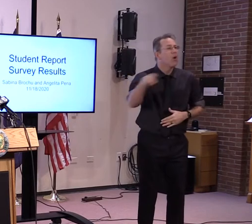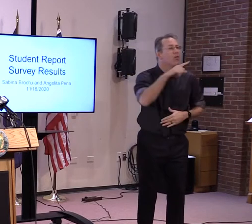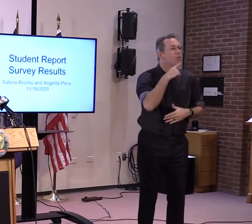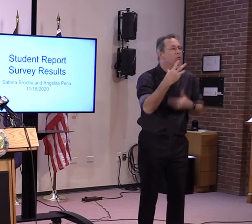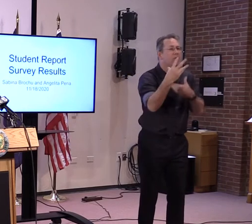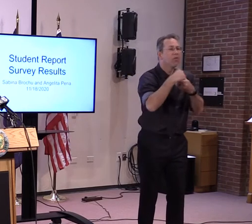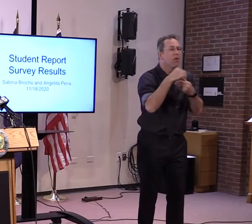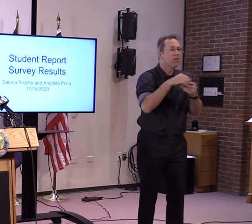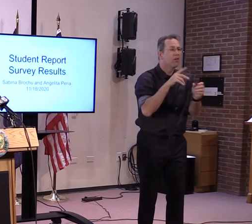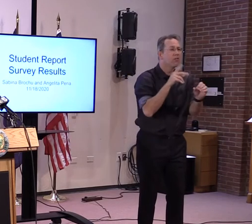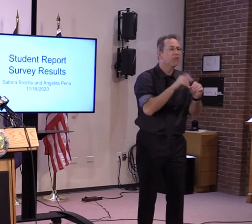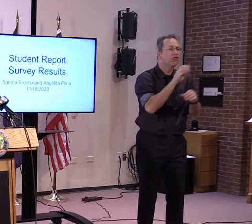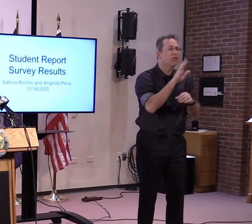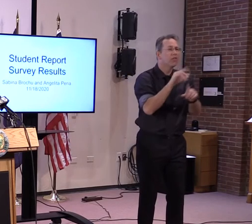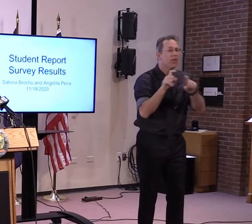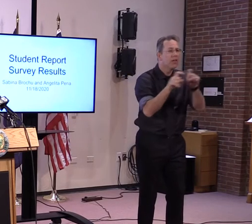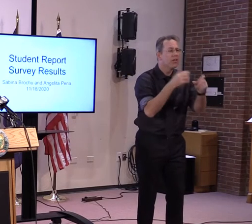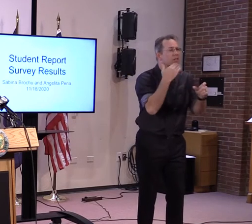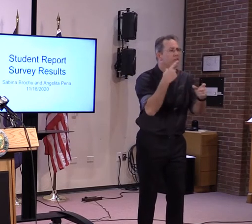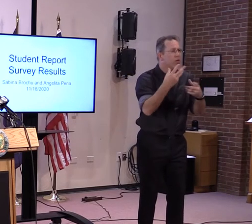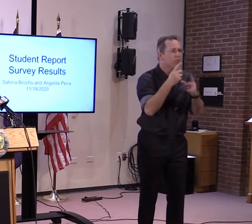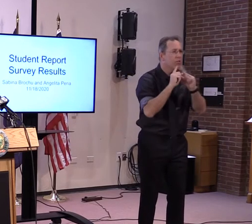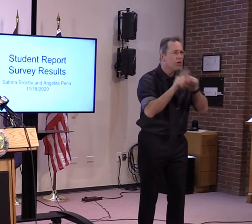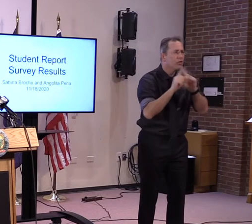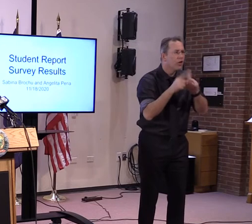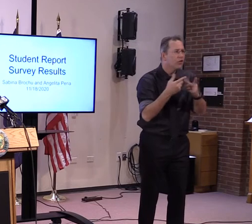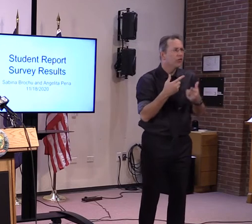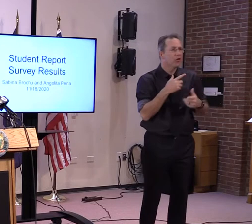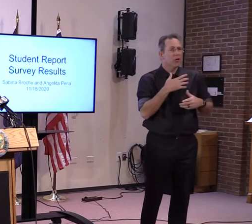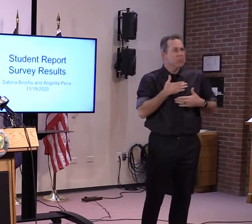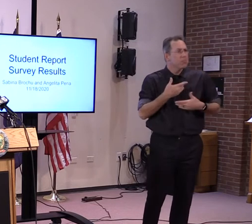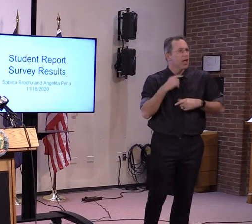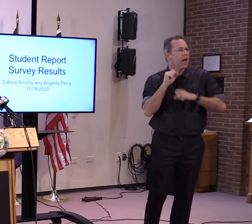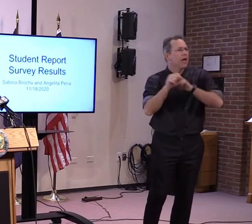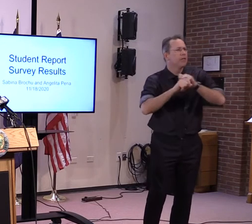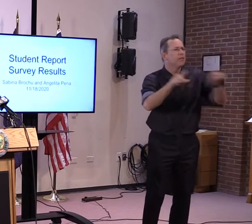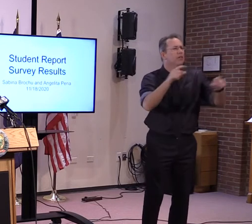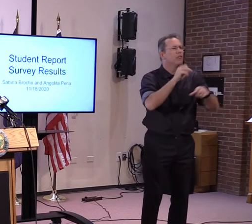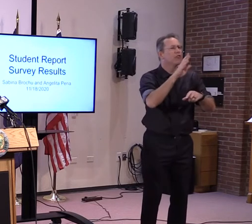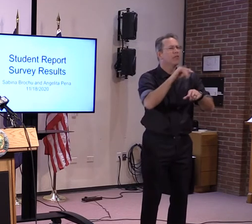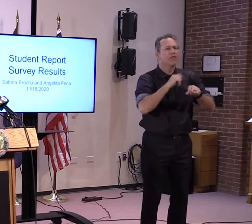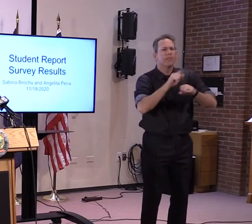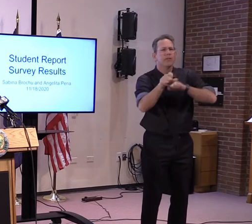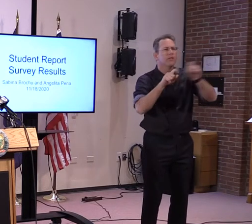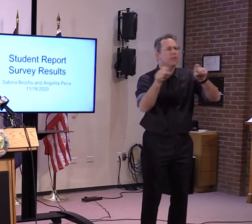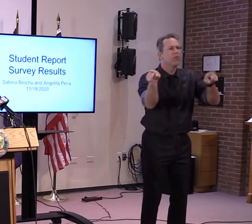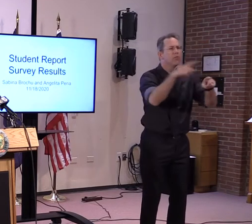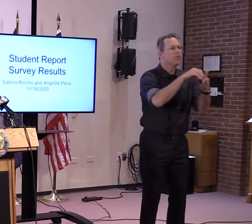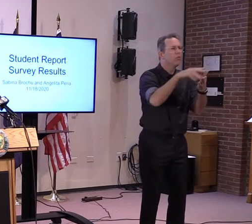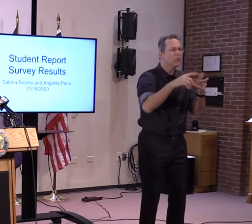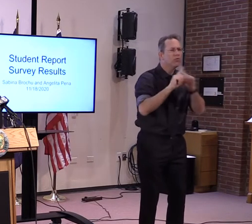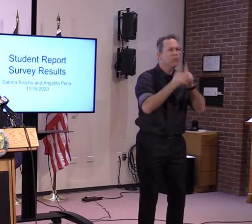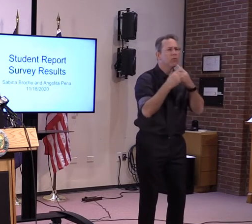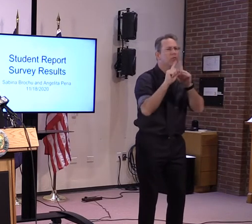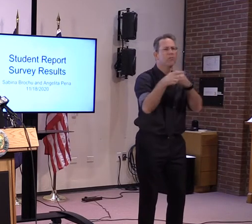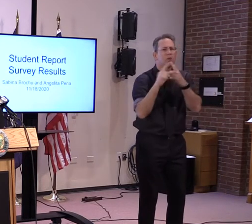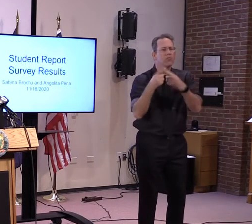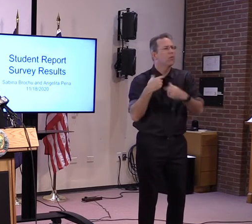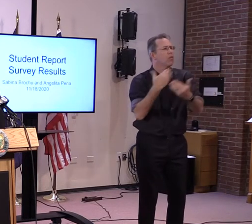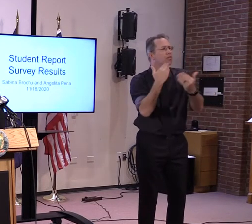survey out to their students and to the students who responded, because without them, we wouldn't have this data that's here in front of you